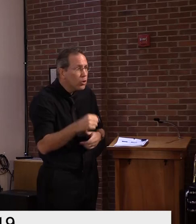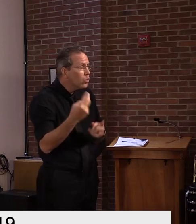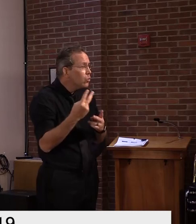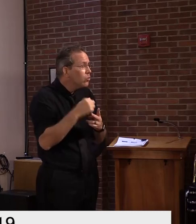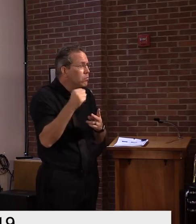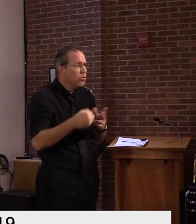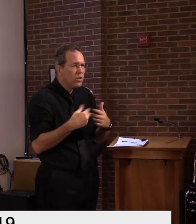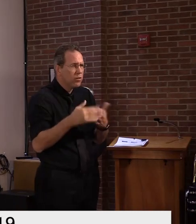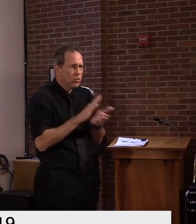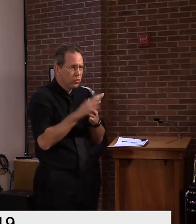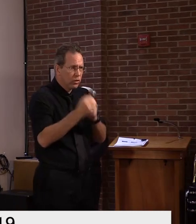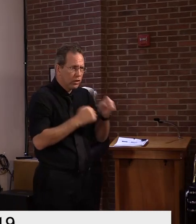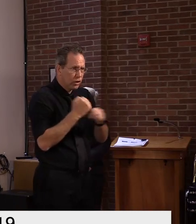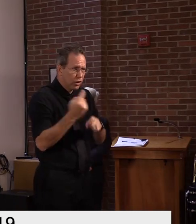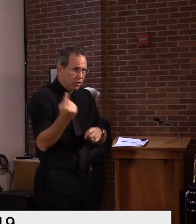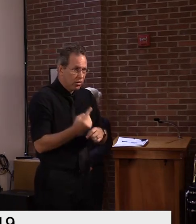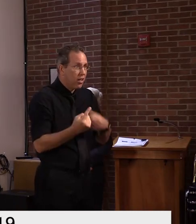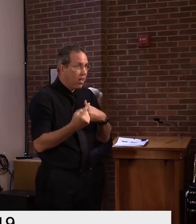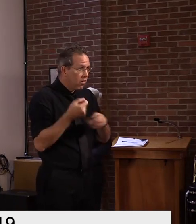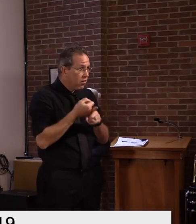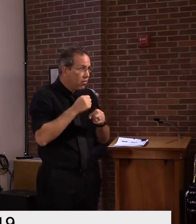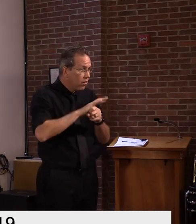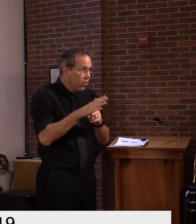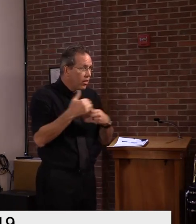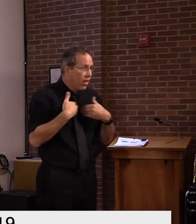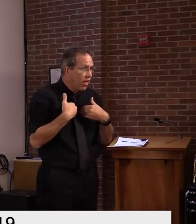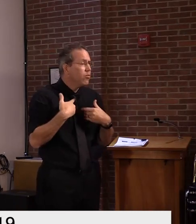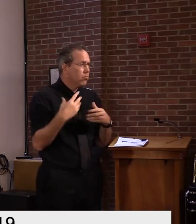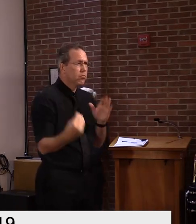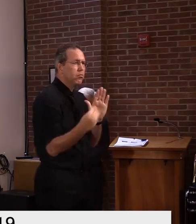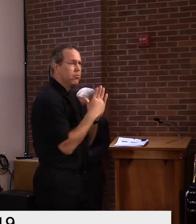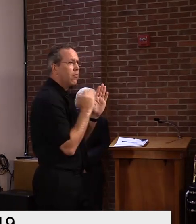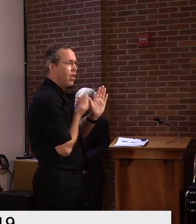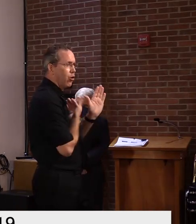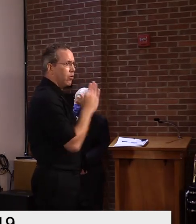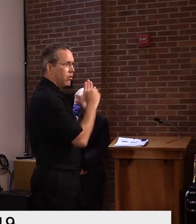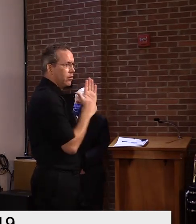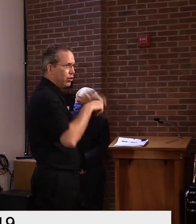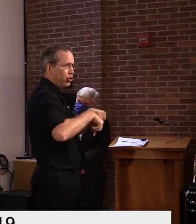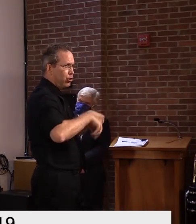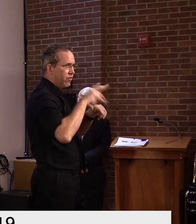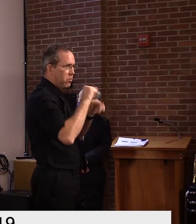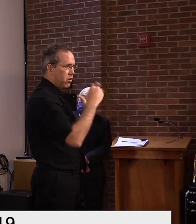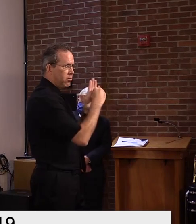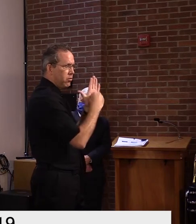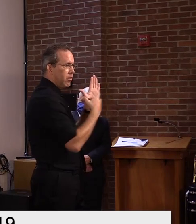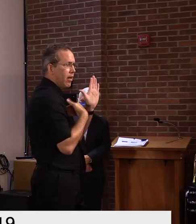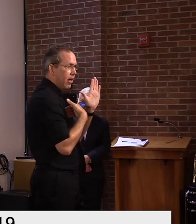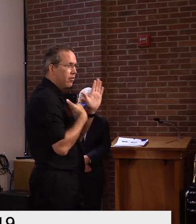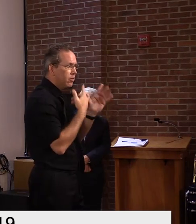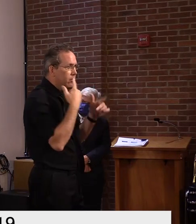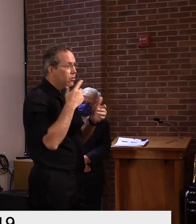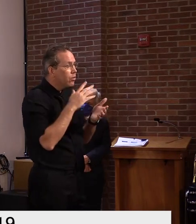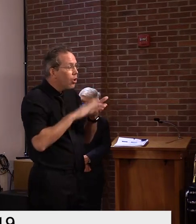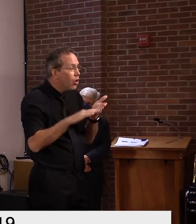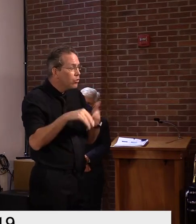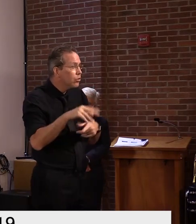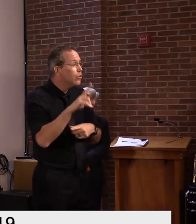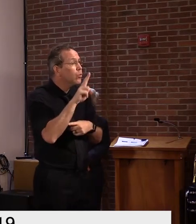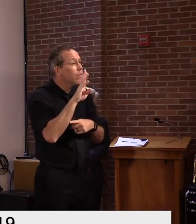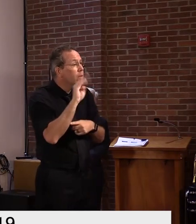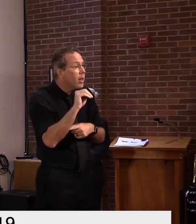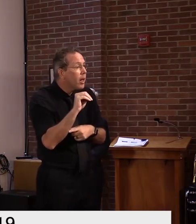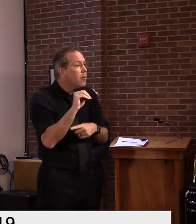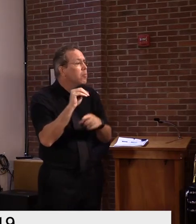are some colleges that are testing the students not only when they get here, but actually before they arrive,